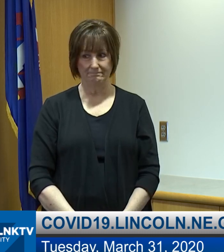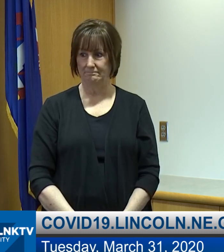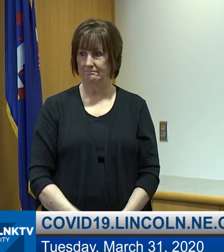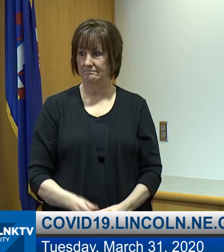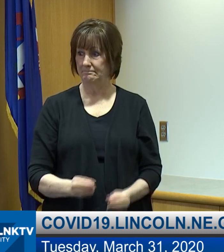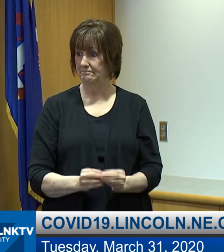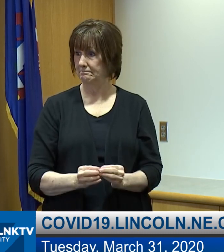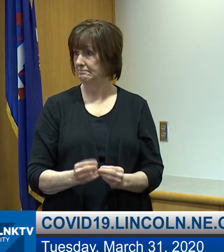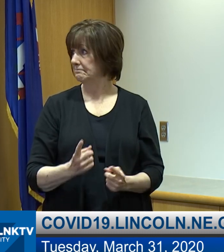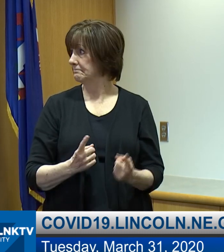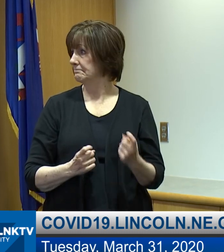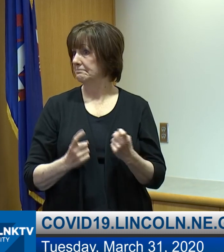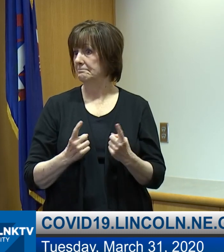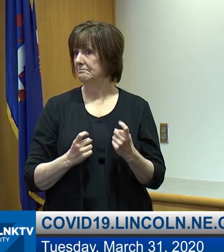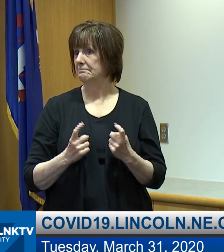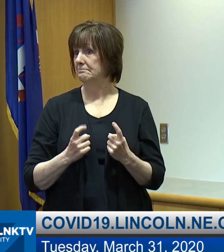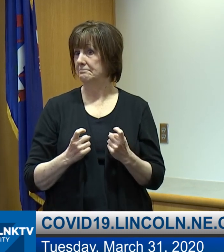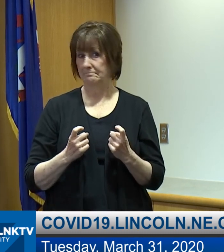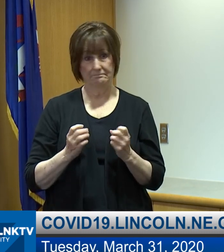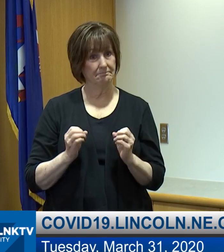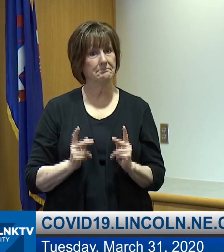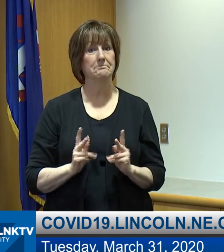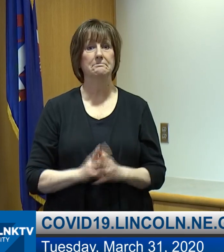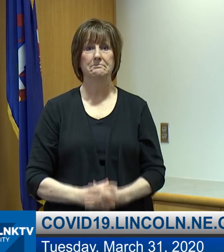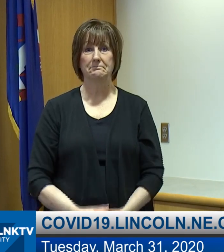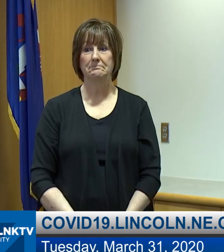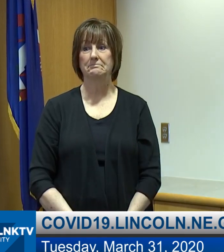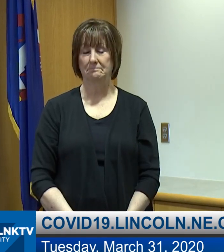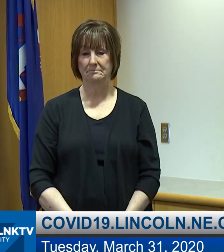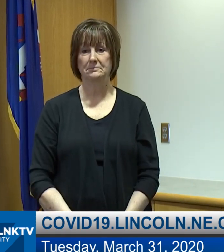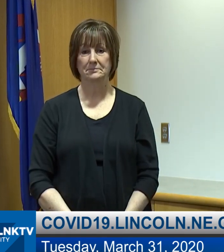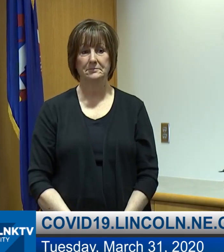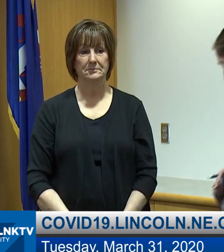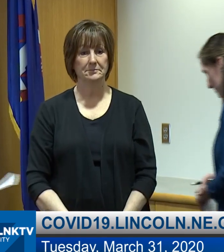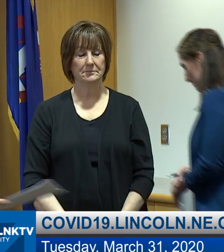Any other questions? All right.